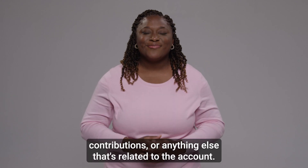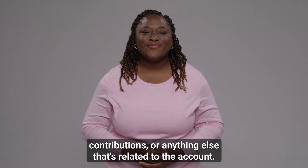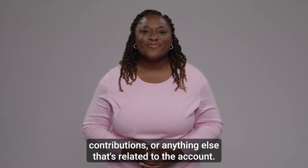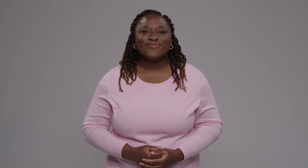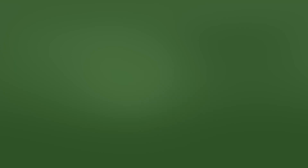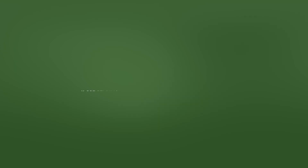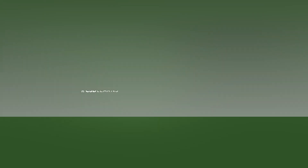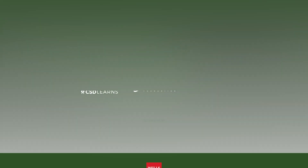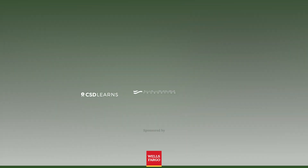account.